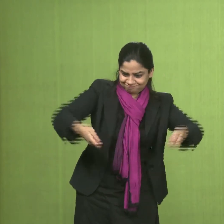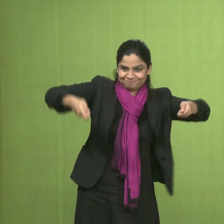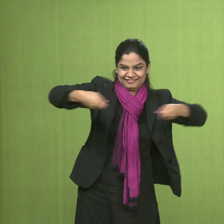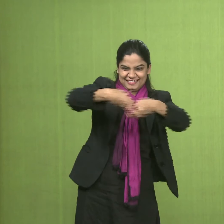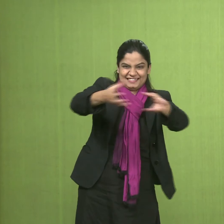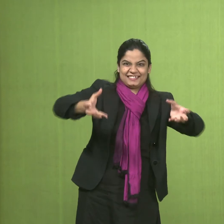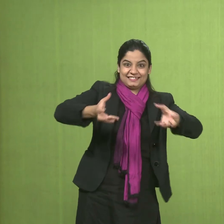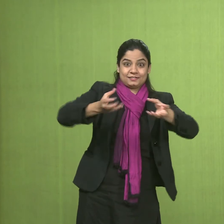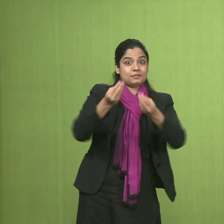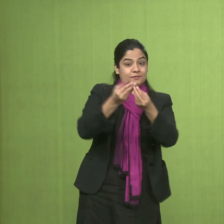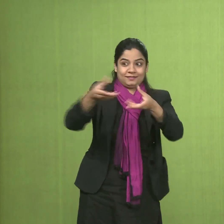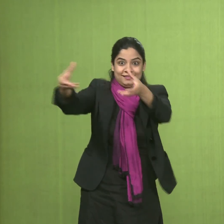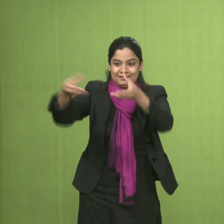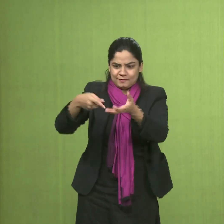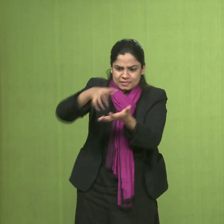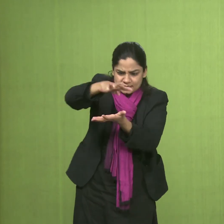For example, when you are buying a pan,